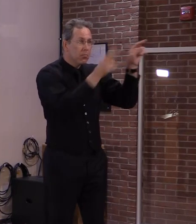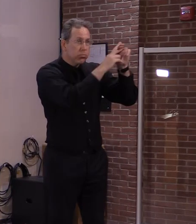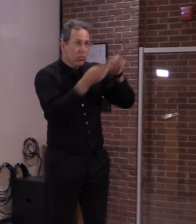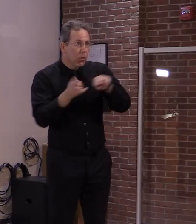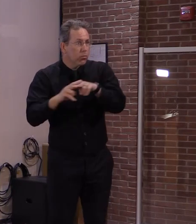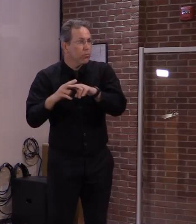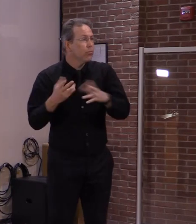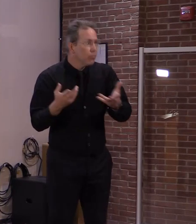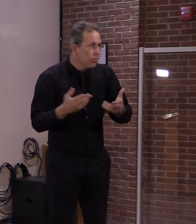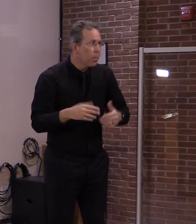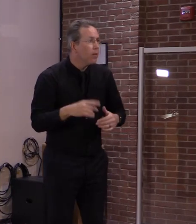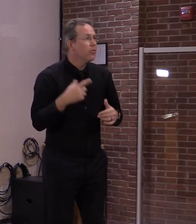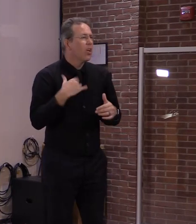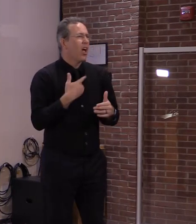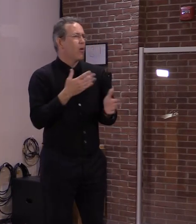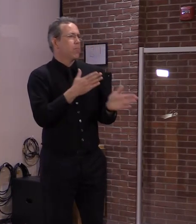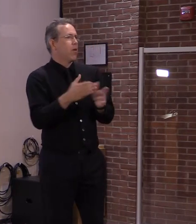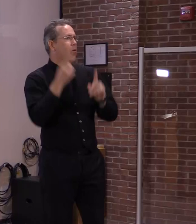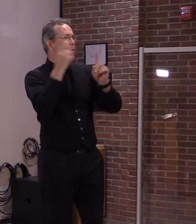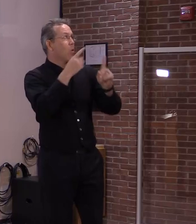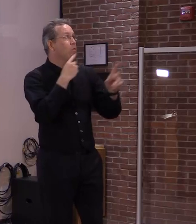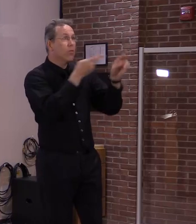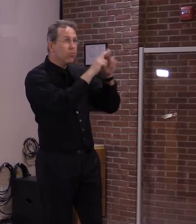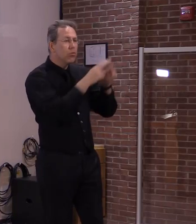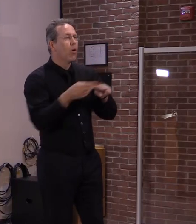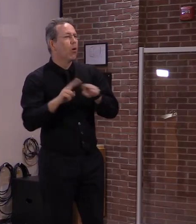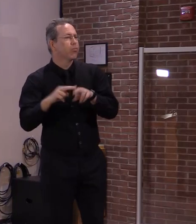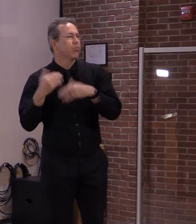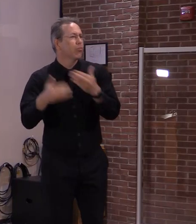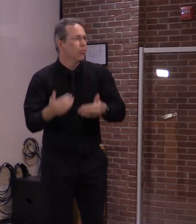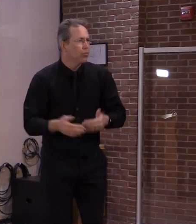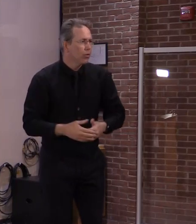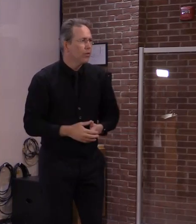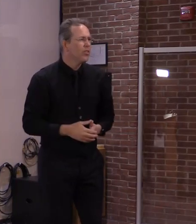in the original numbers that we had. I'm confident we'll hit those targets.